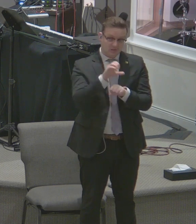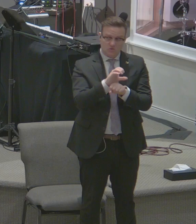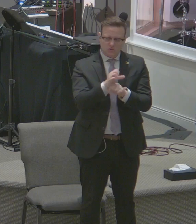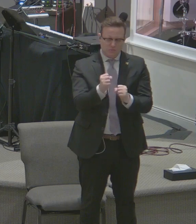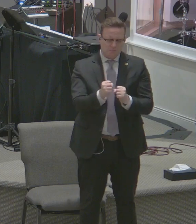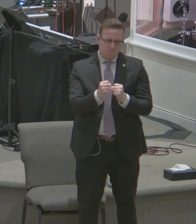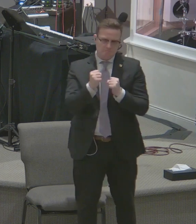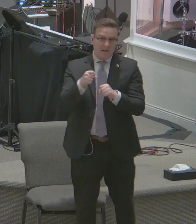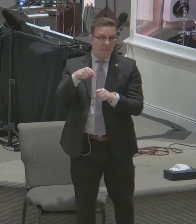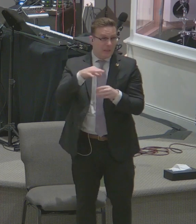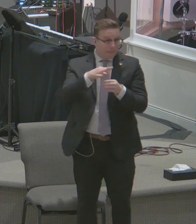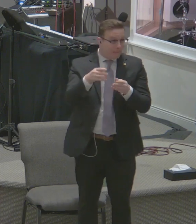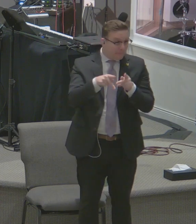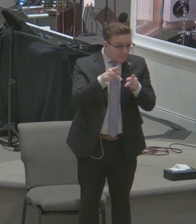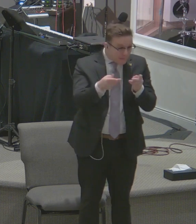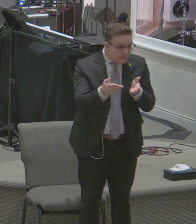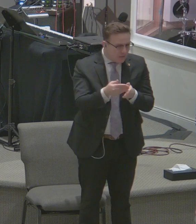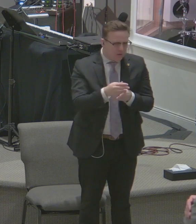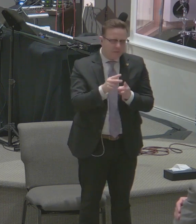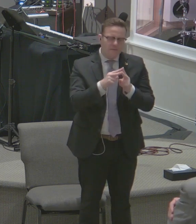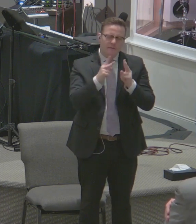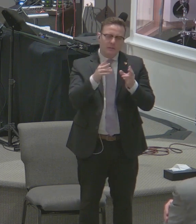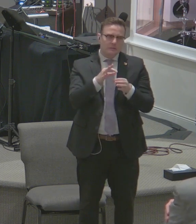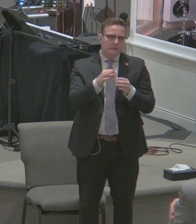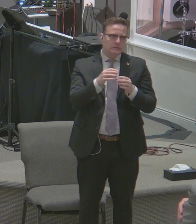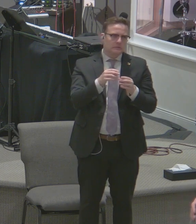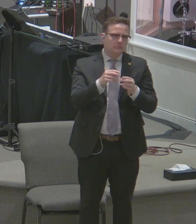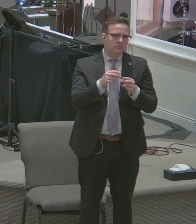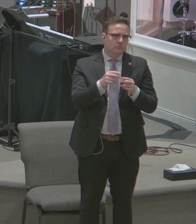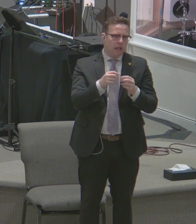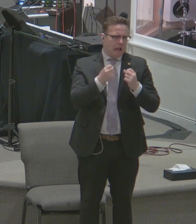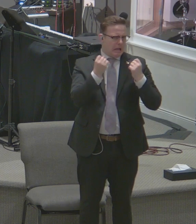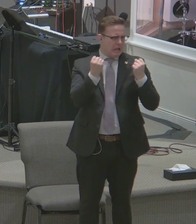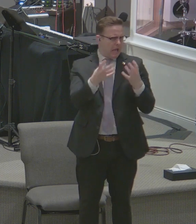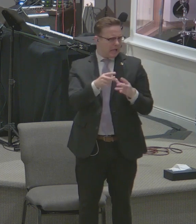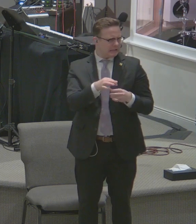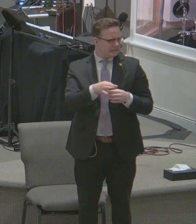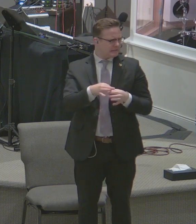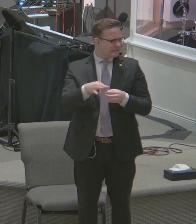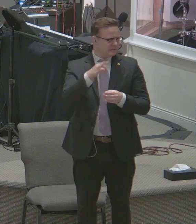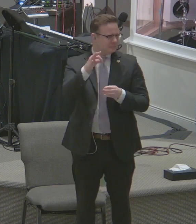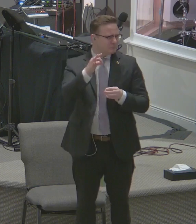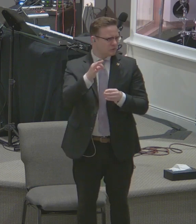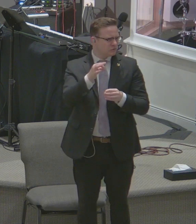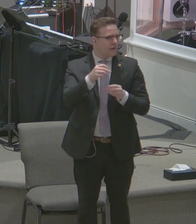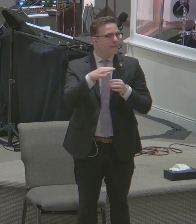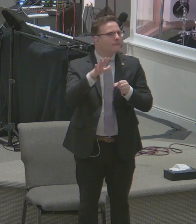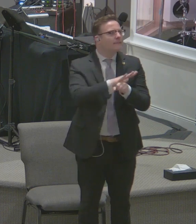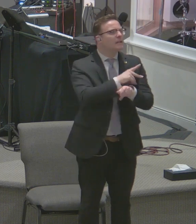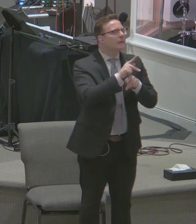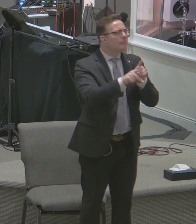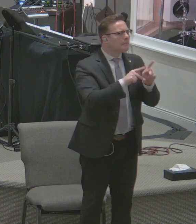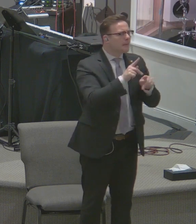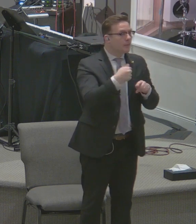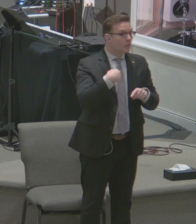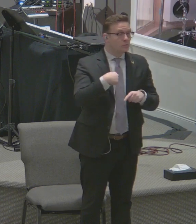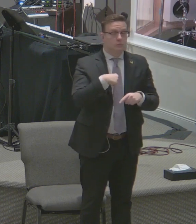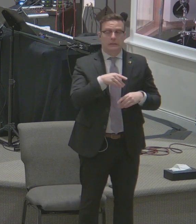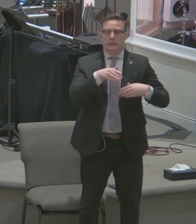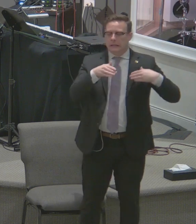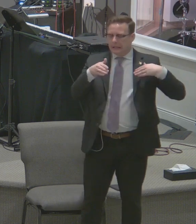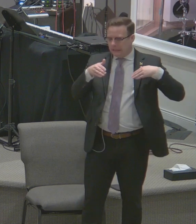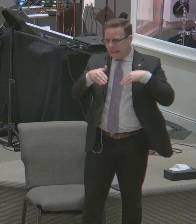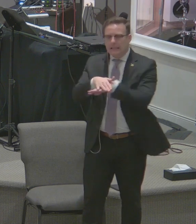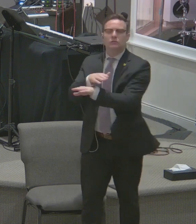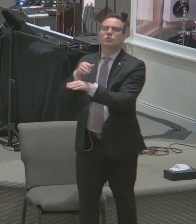the people are so spiritual, and there's a unity that is here that you just don't see. He said, we walk in and you